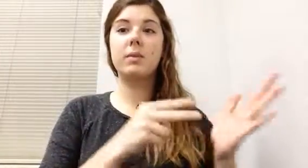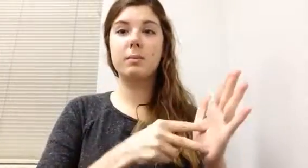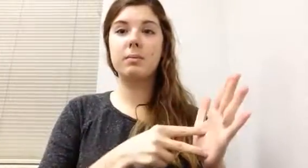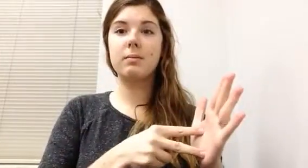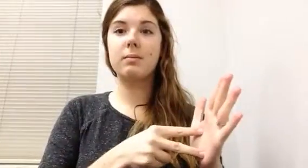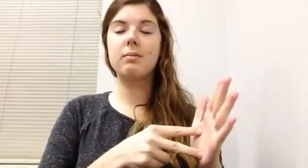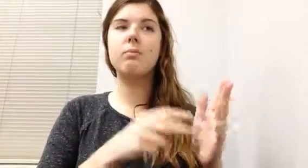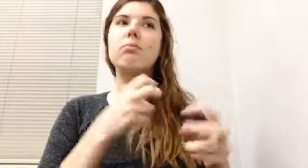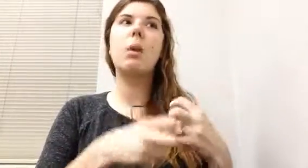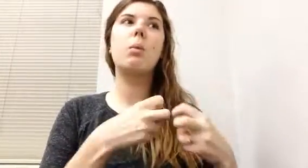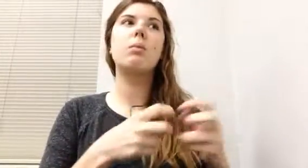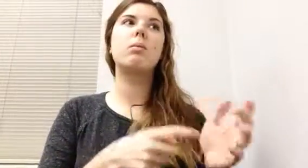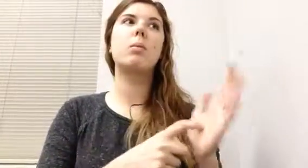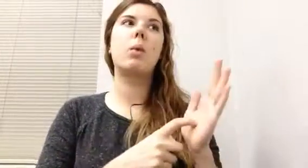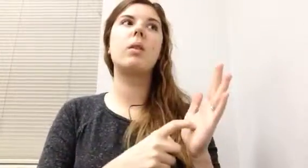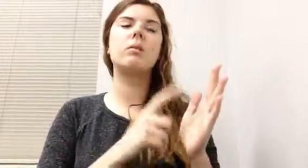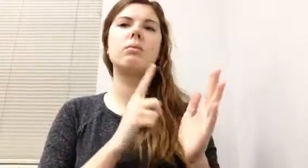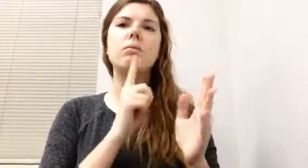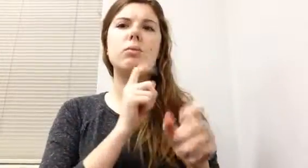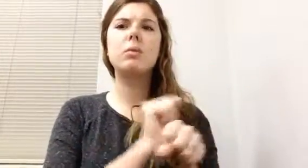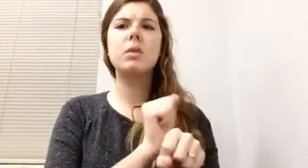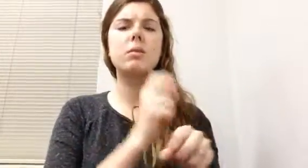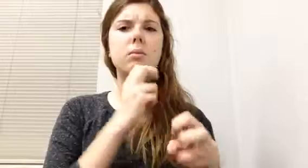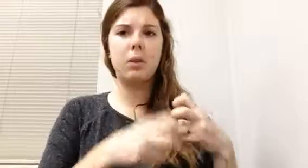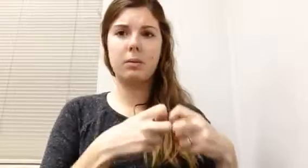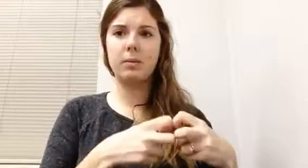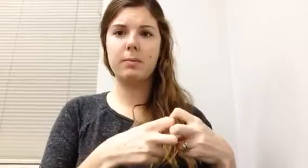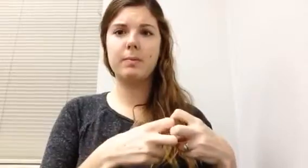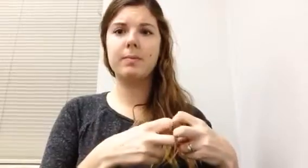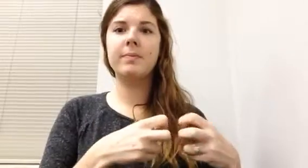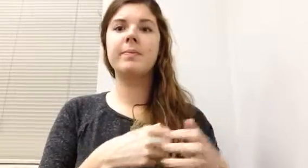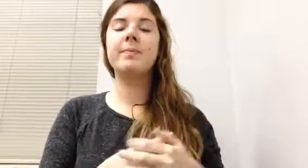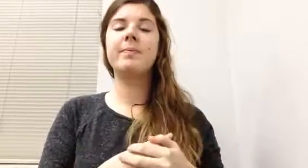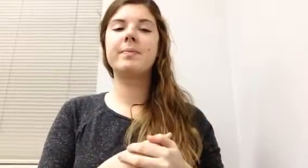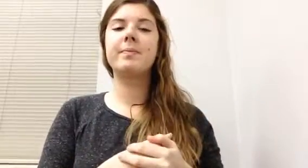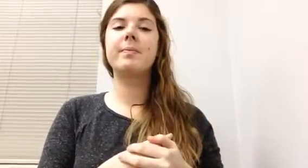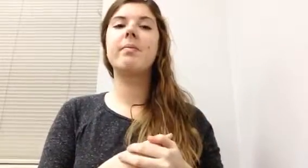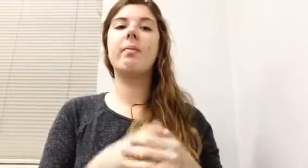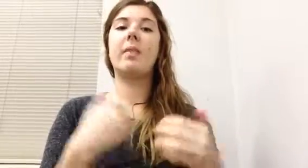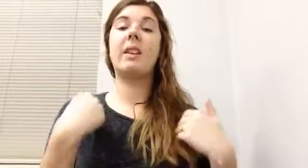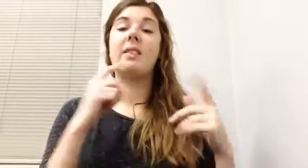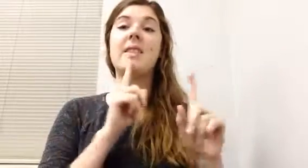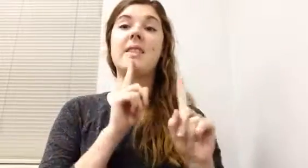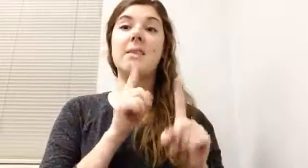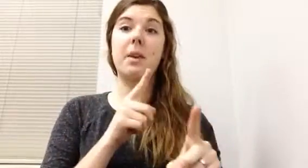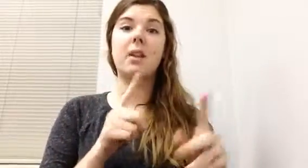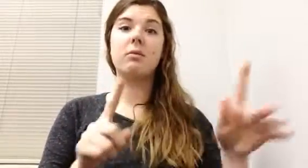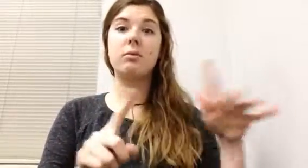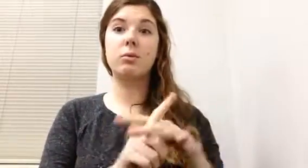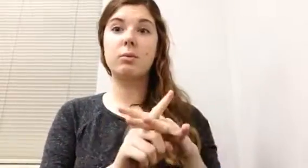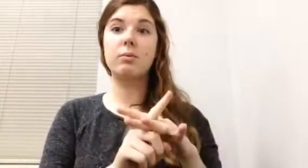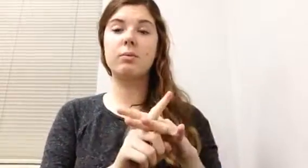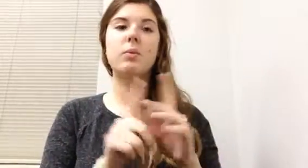legitimacy, then you typically have a reemergence of demands, a rejection of a response, the official